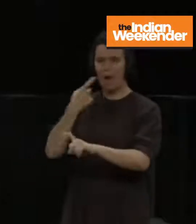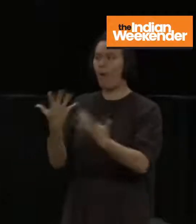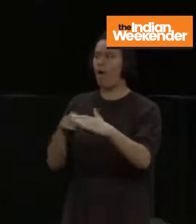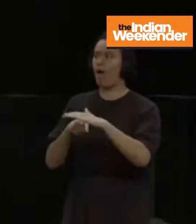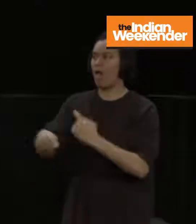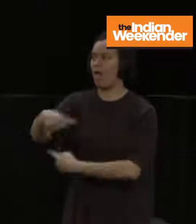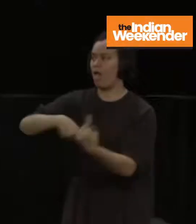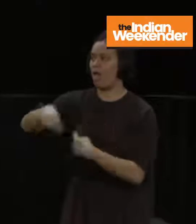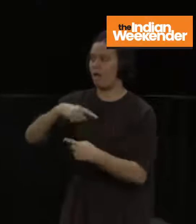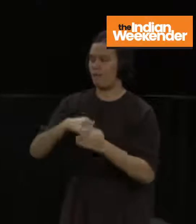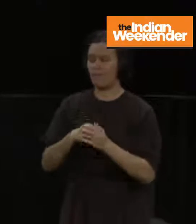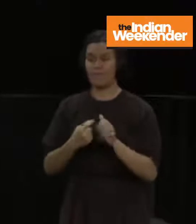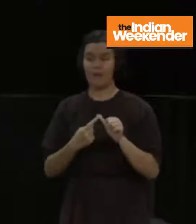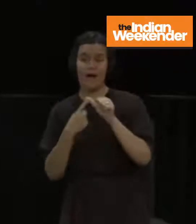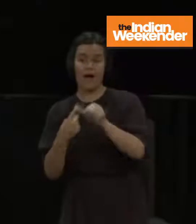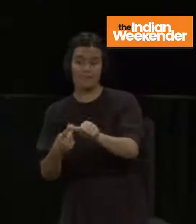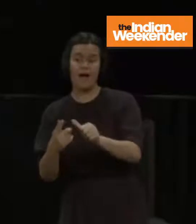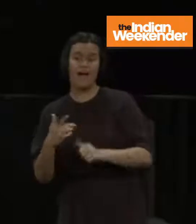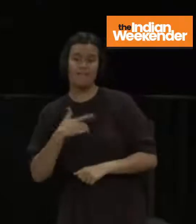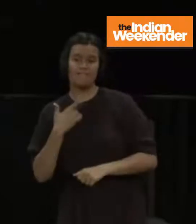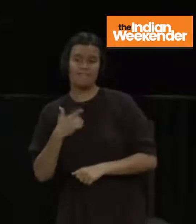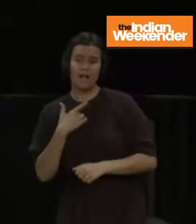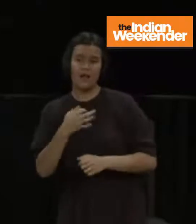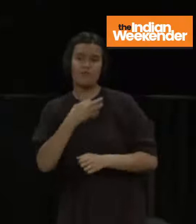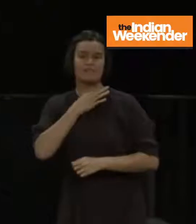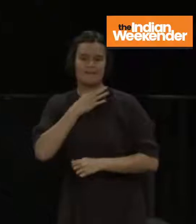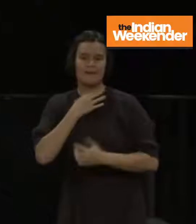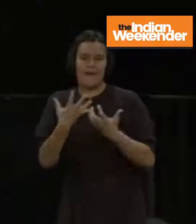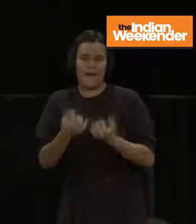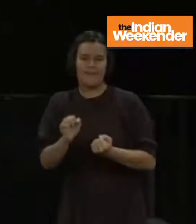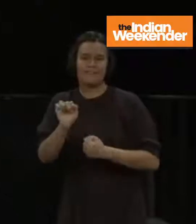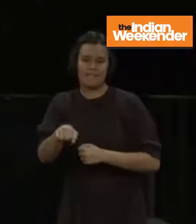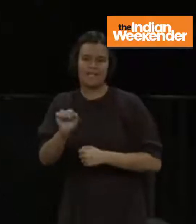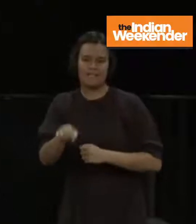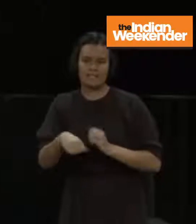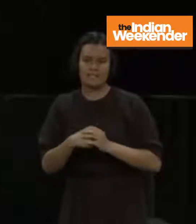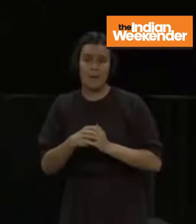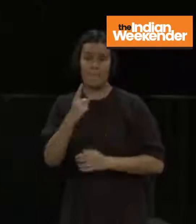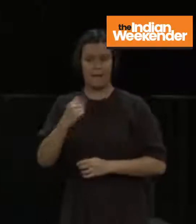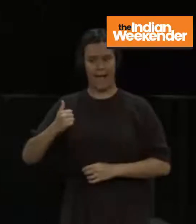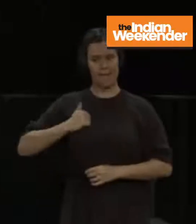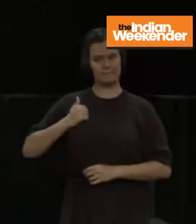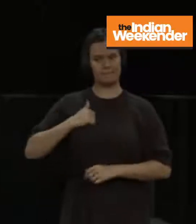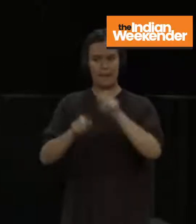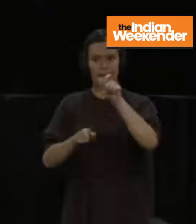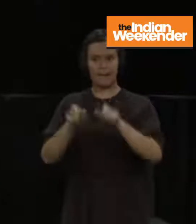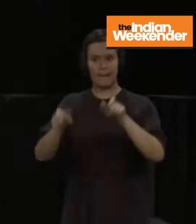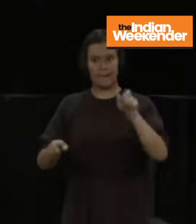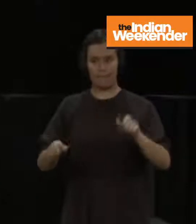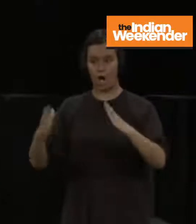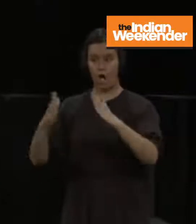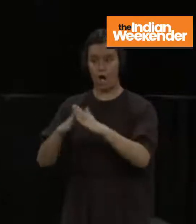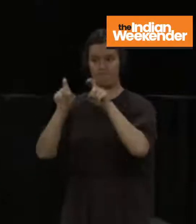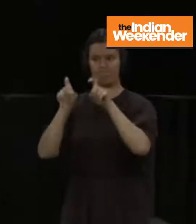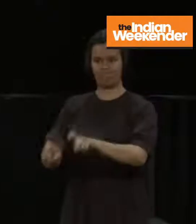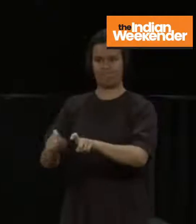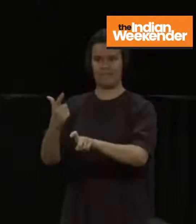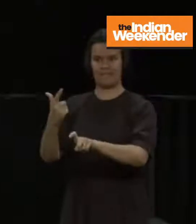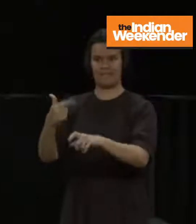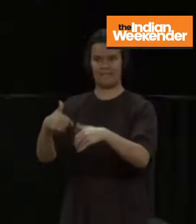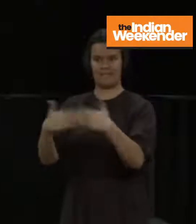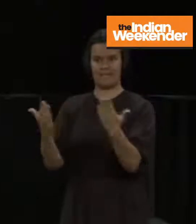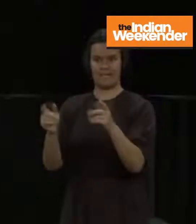people isolating at home. But yes, we do expect people to stay in their bubbles for that 7-day period. Now, having said